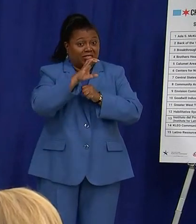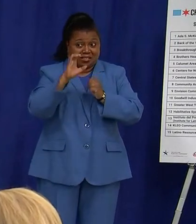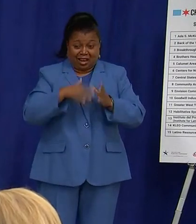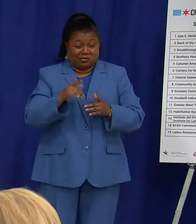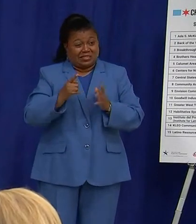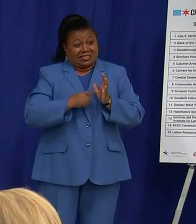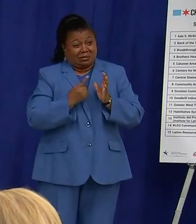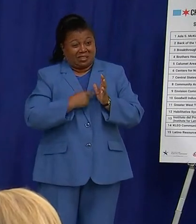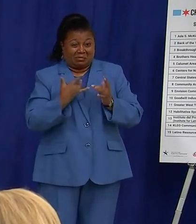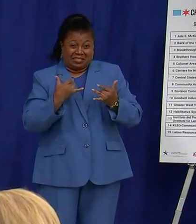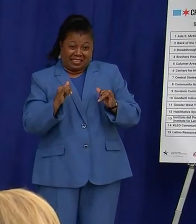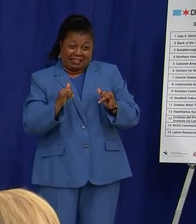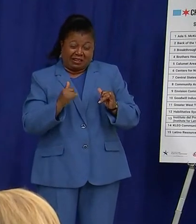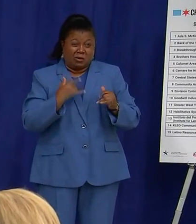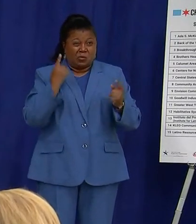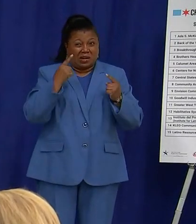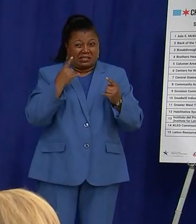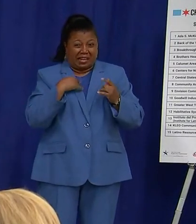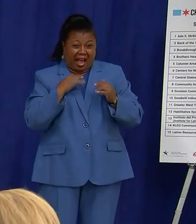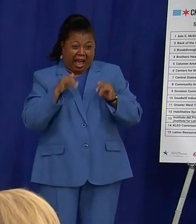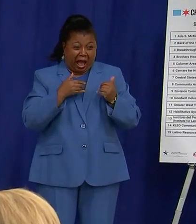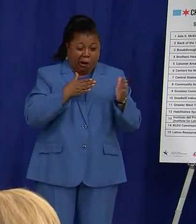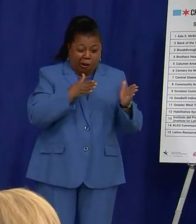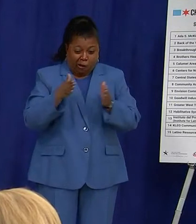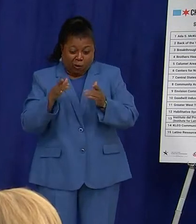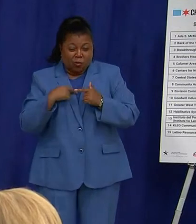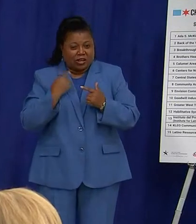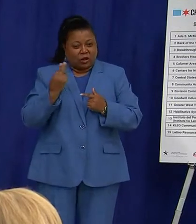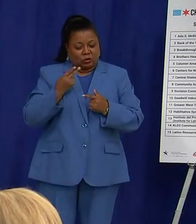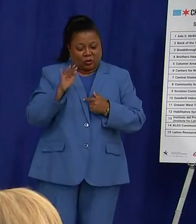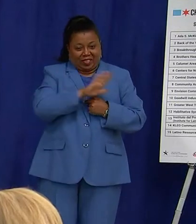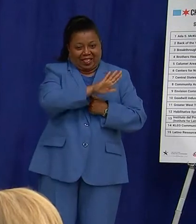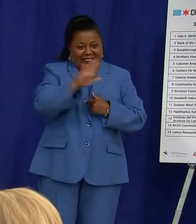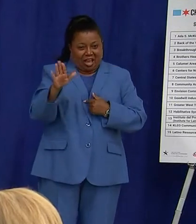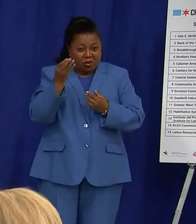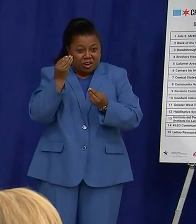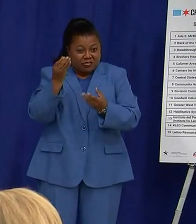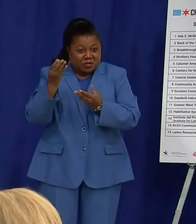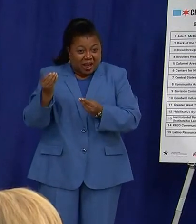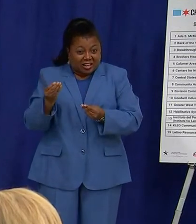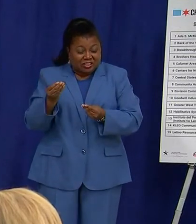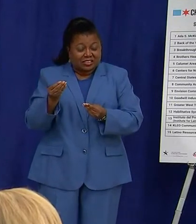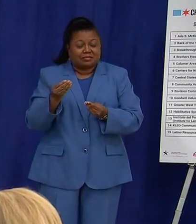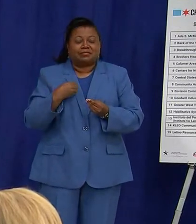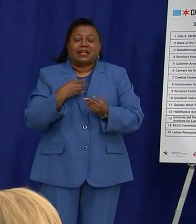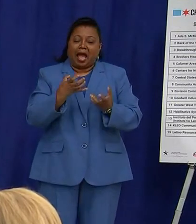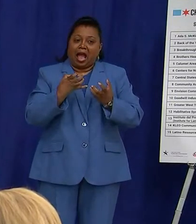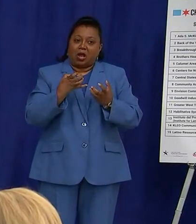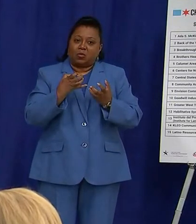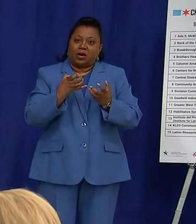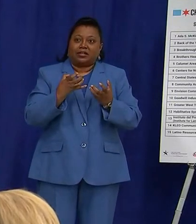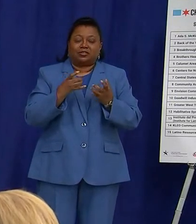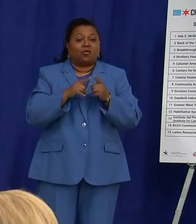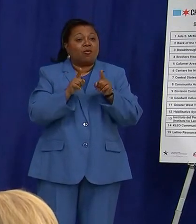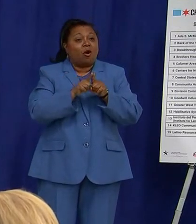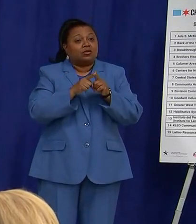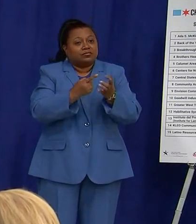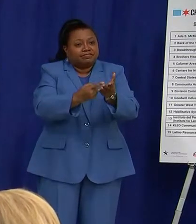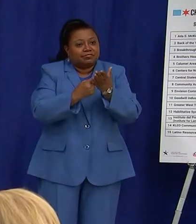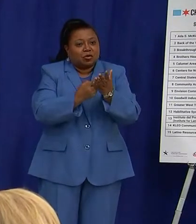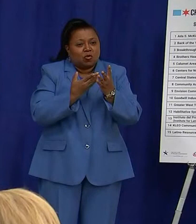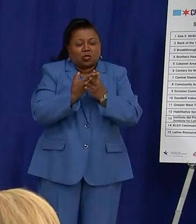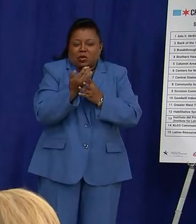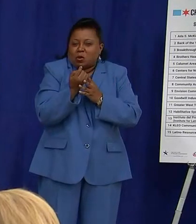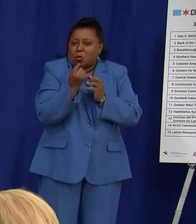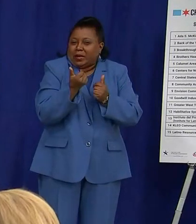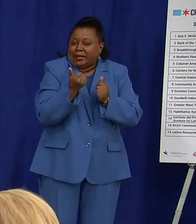Chicagoans who sometimes still wonder about the ways in which we are using their information. I do want to also talk you